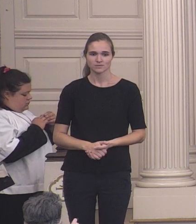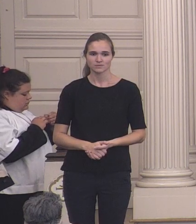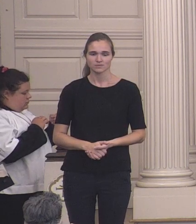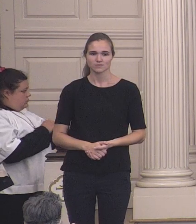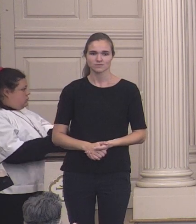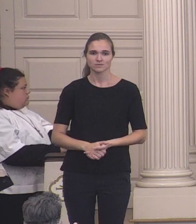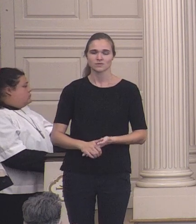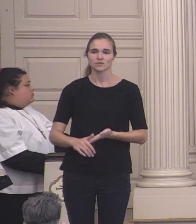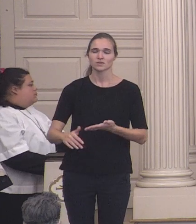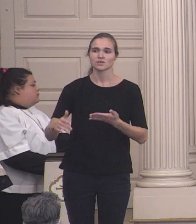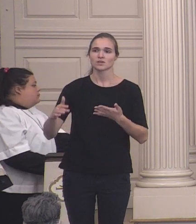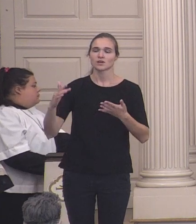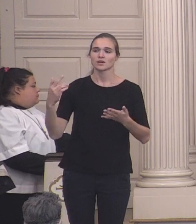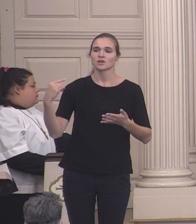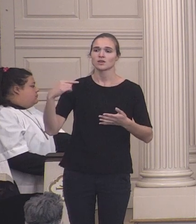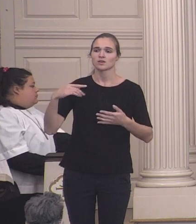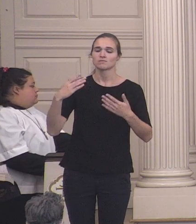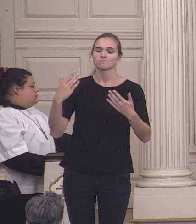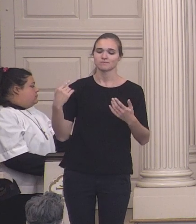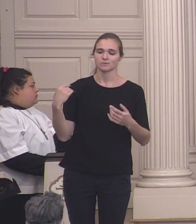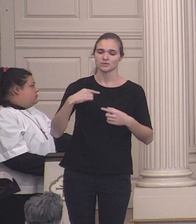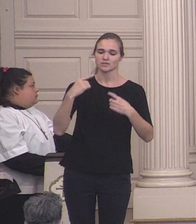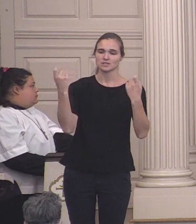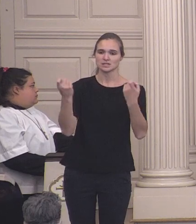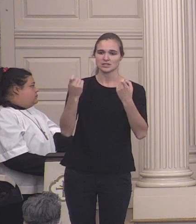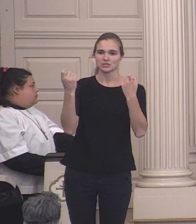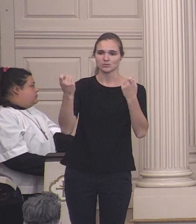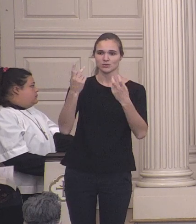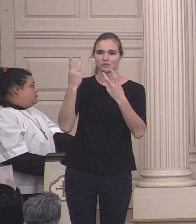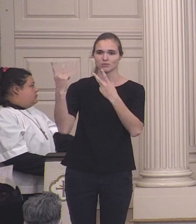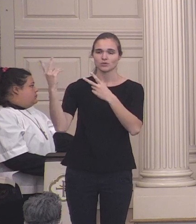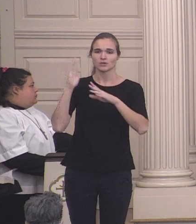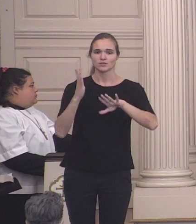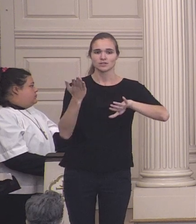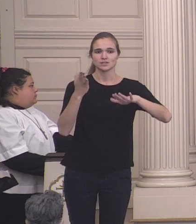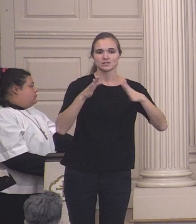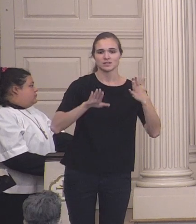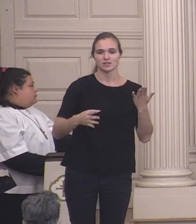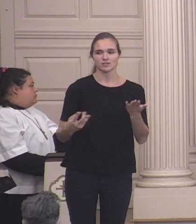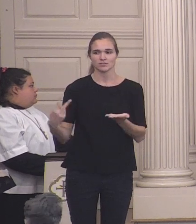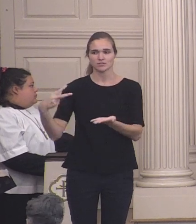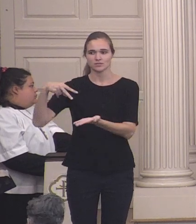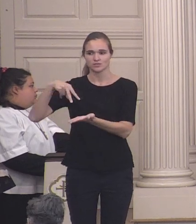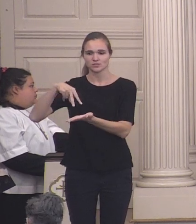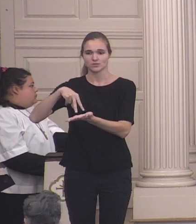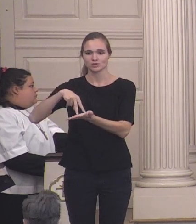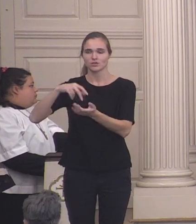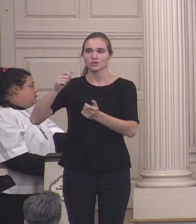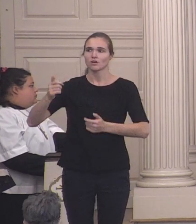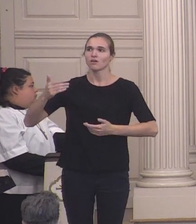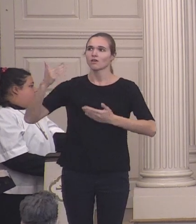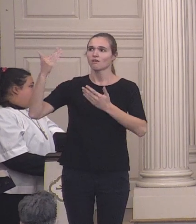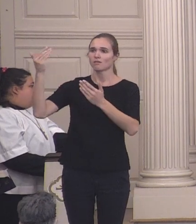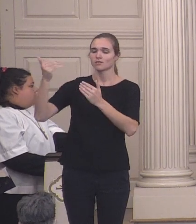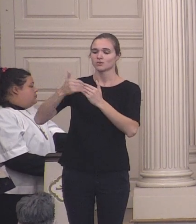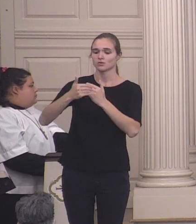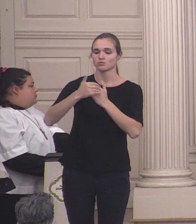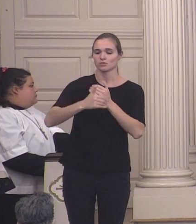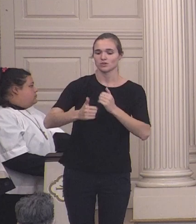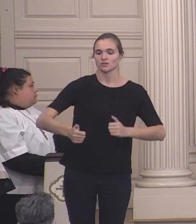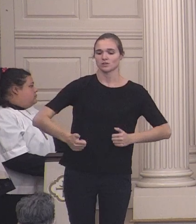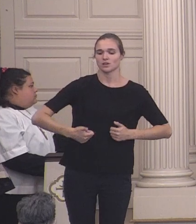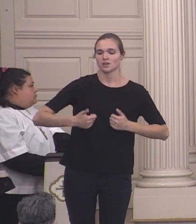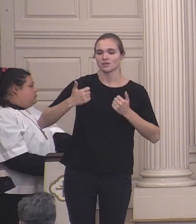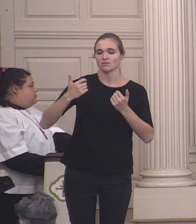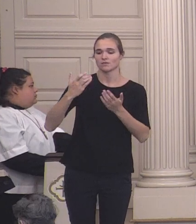Therefore, as we celebrate the memory of his death and resurrection, we offer you, Lord, the bread of life and the chalice